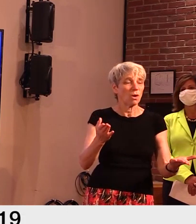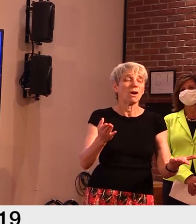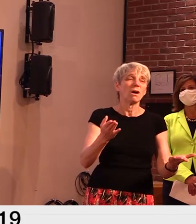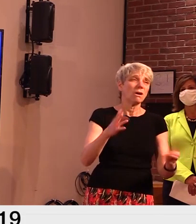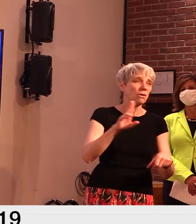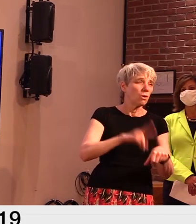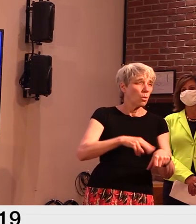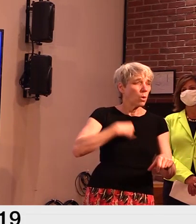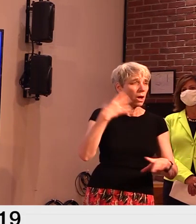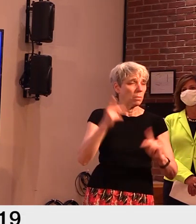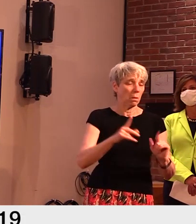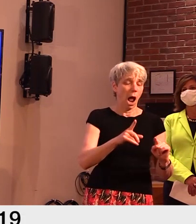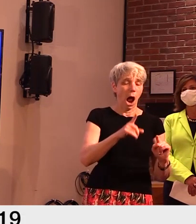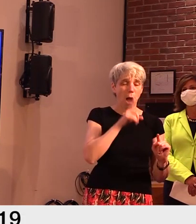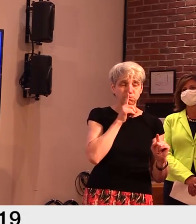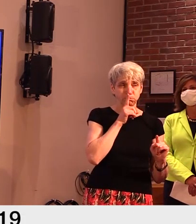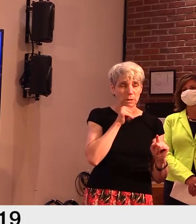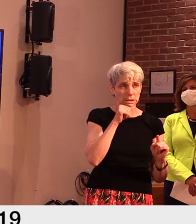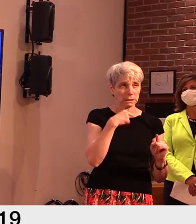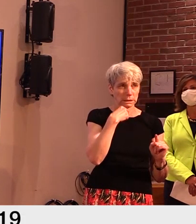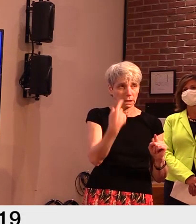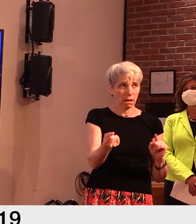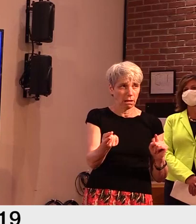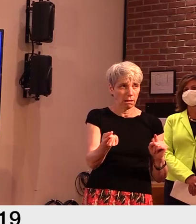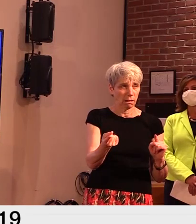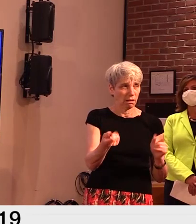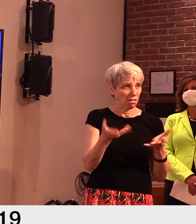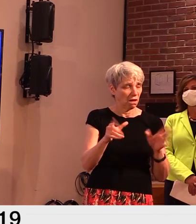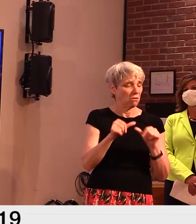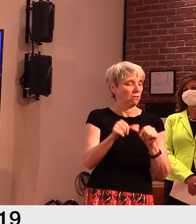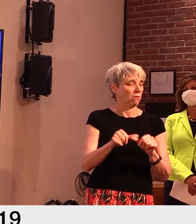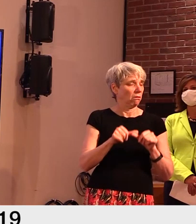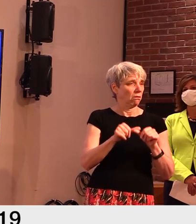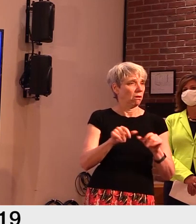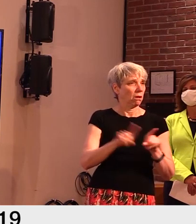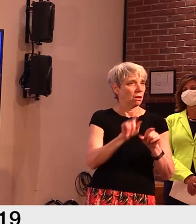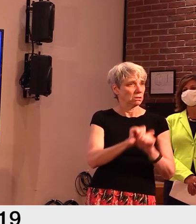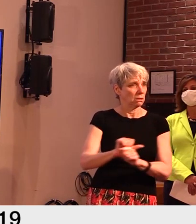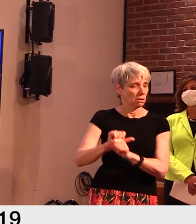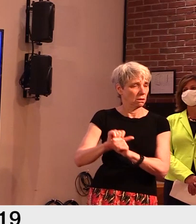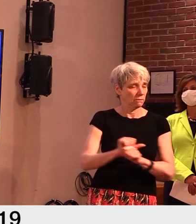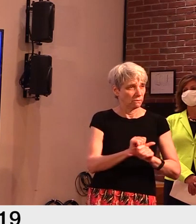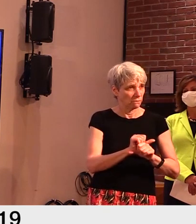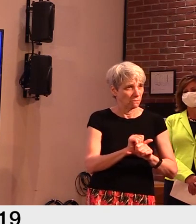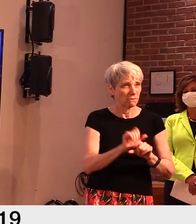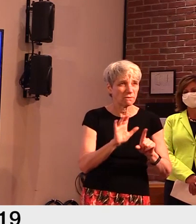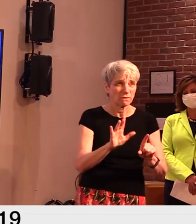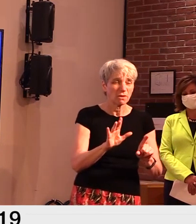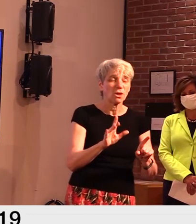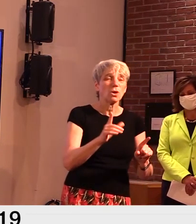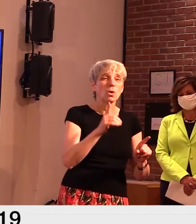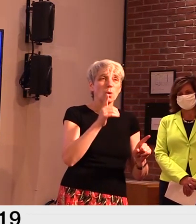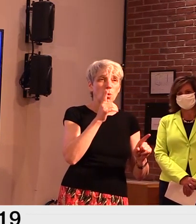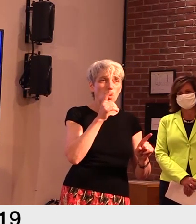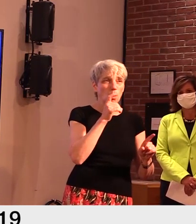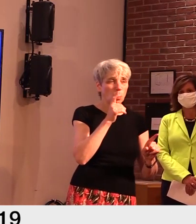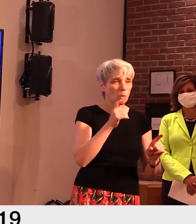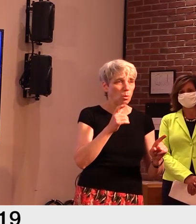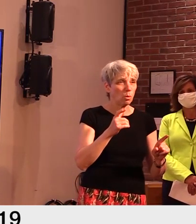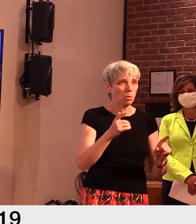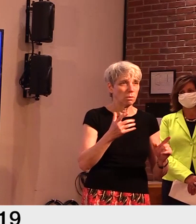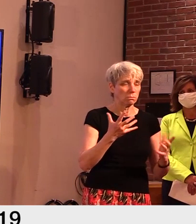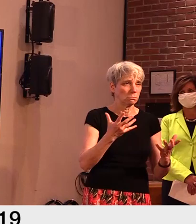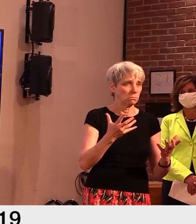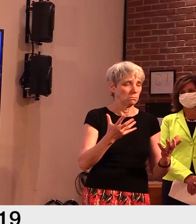250,000 enslaved people in Texas were already free. But none of them were aware of